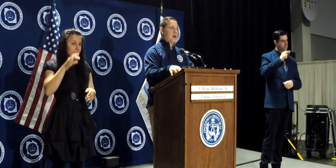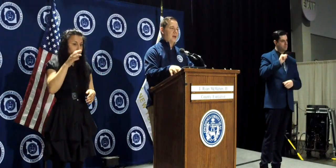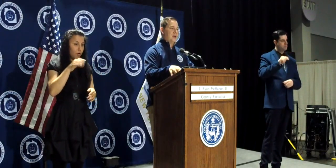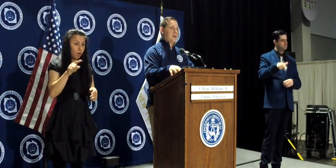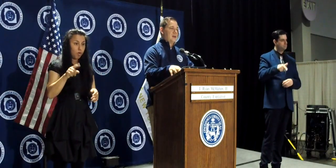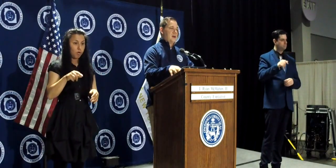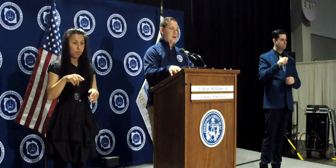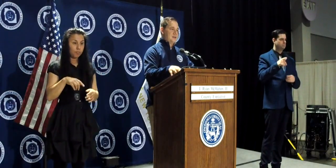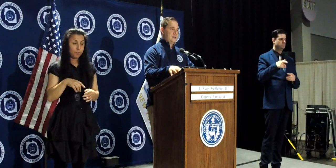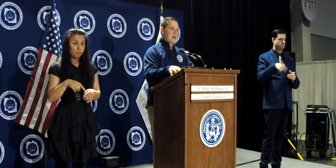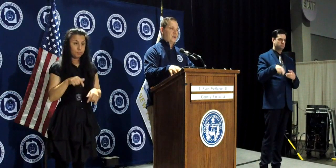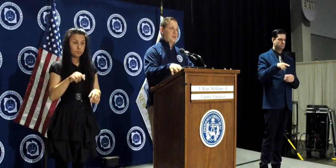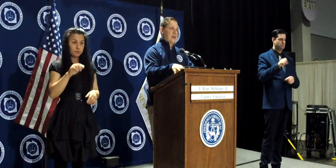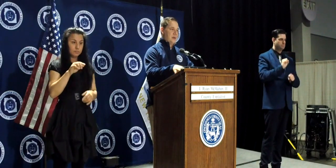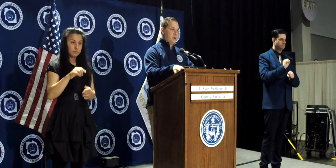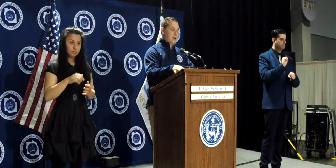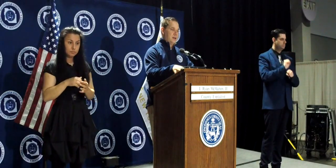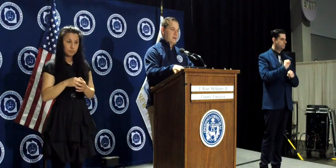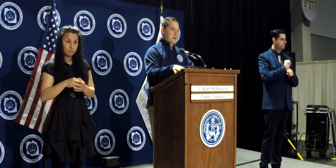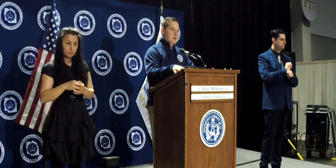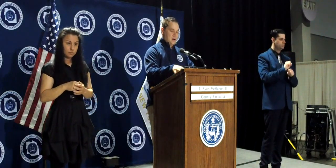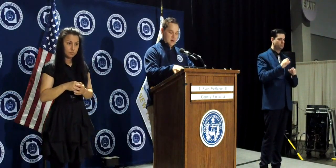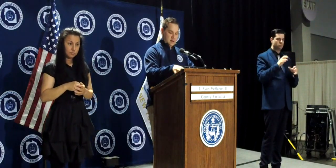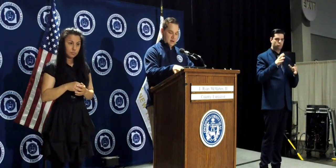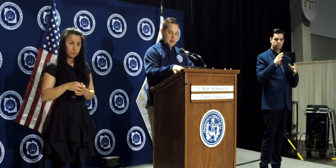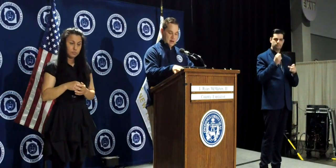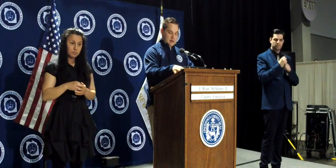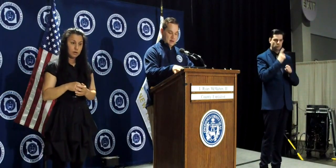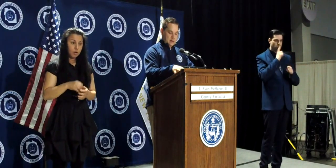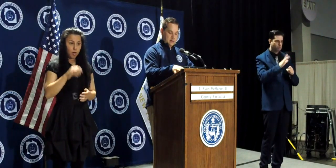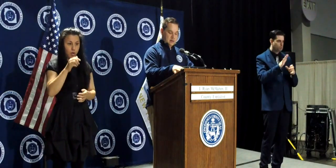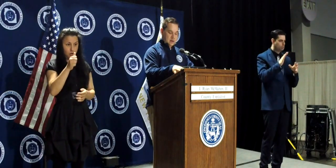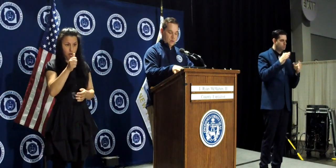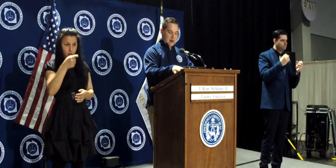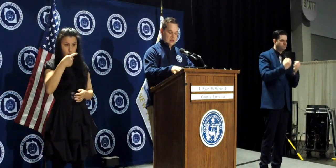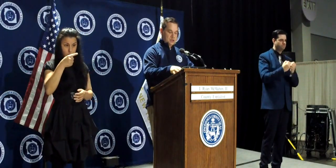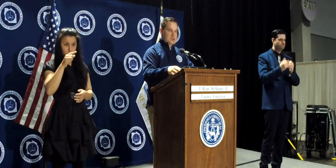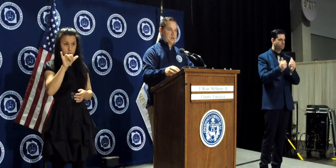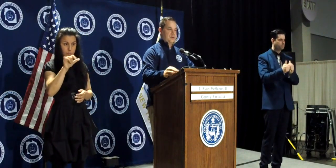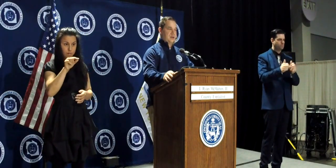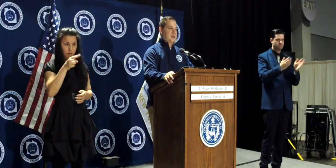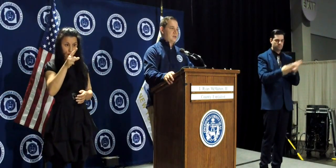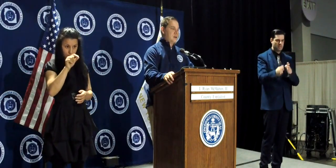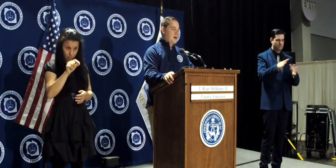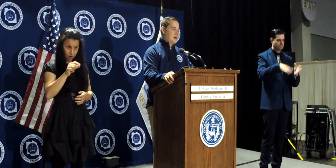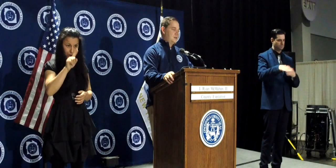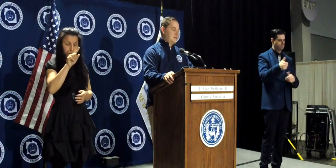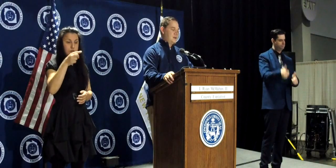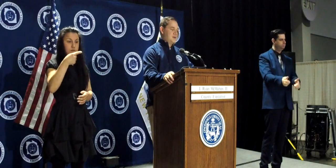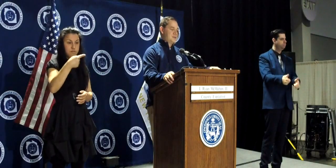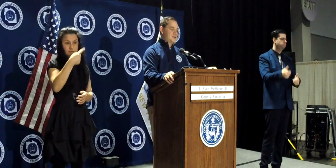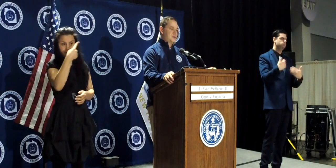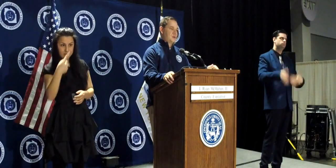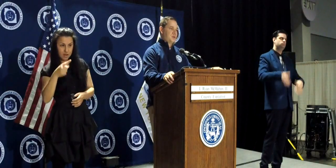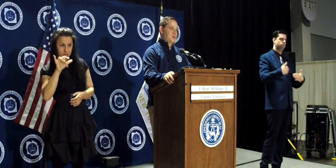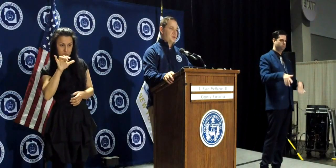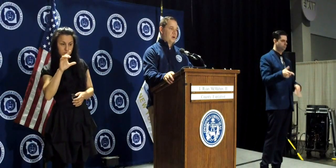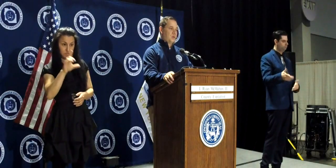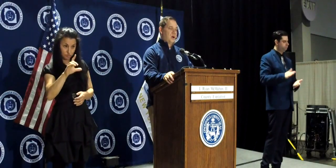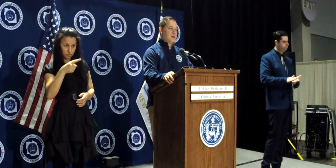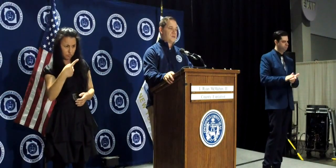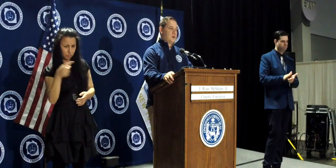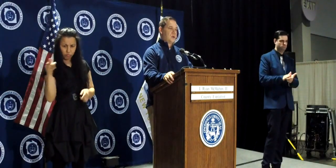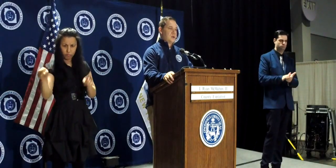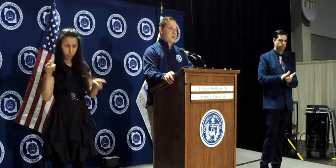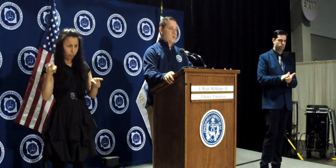proactive way together, collaborating. And again, we're not just serving all of central and northern New